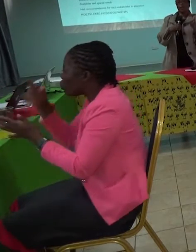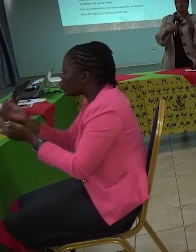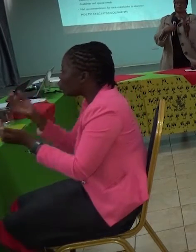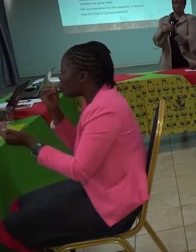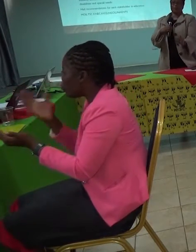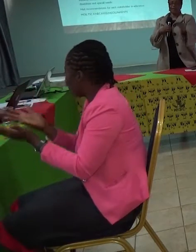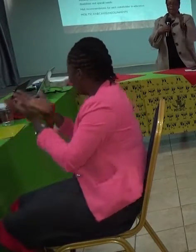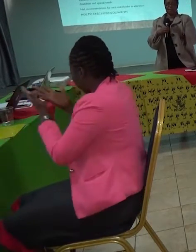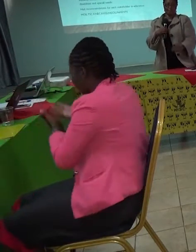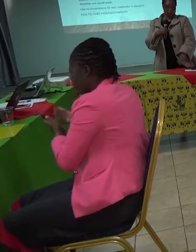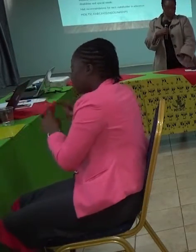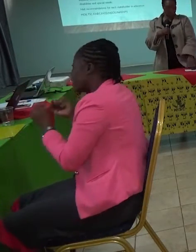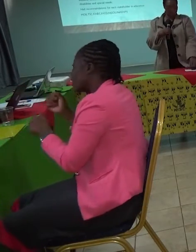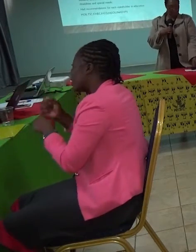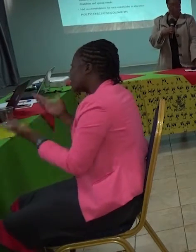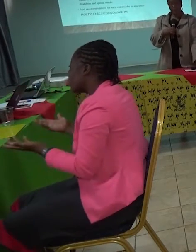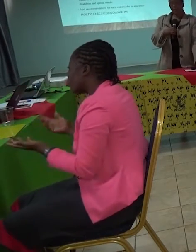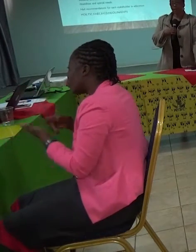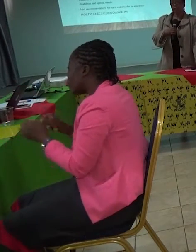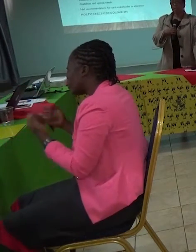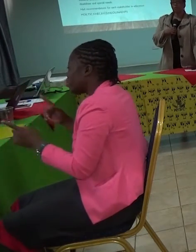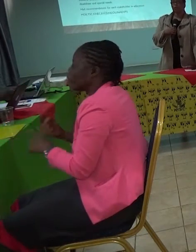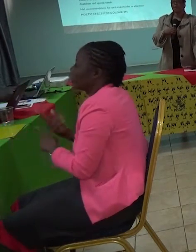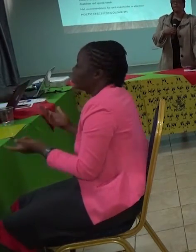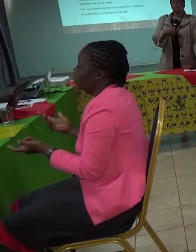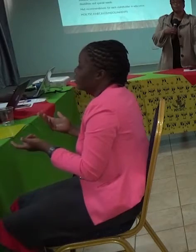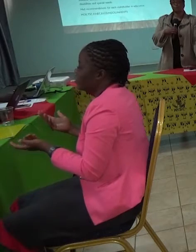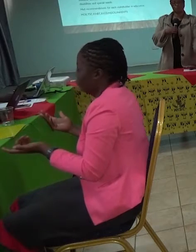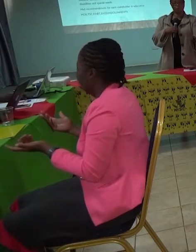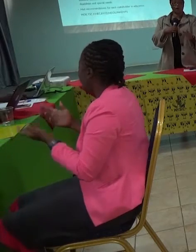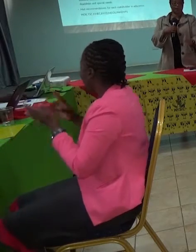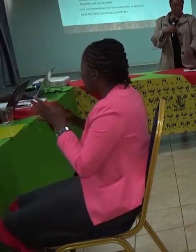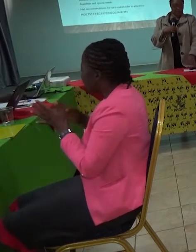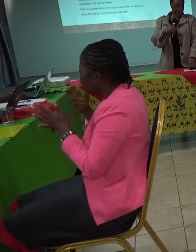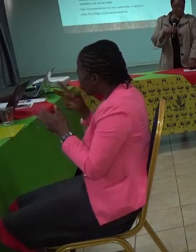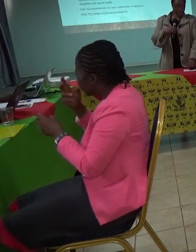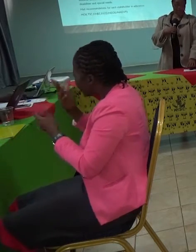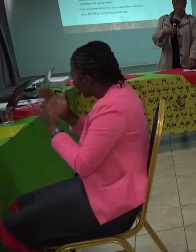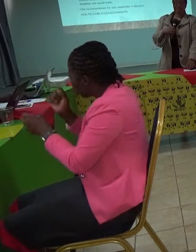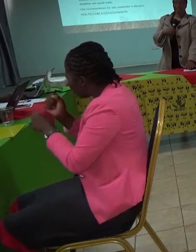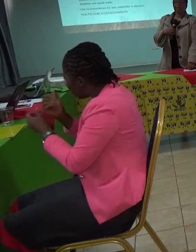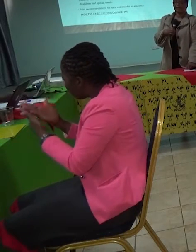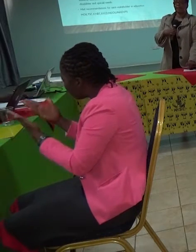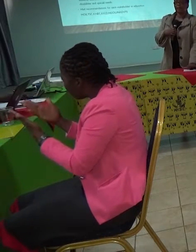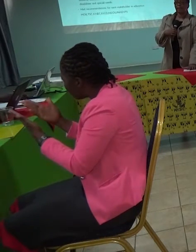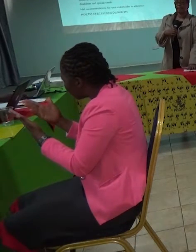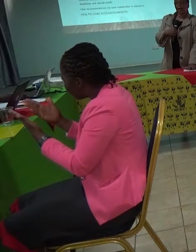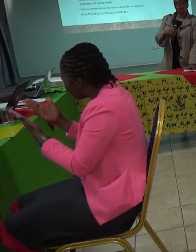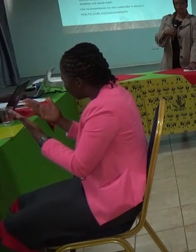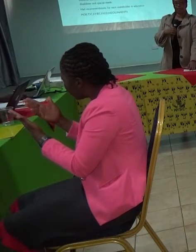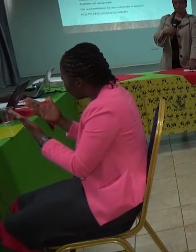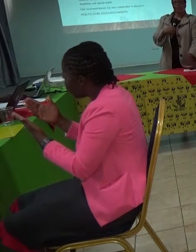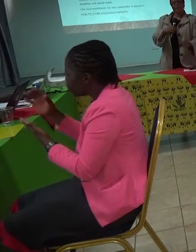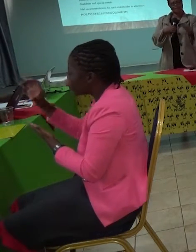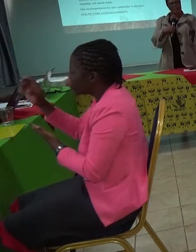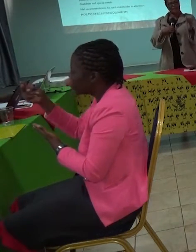we can do something about this situation. If I may just look at some of the work Dr. Cheshire are